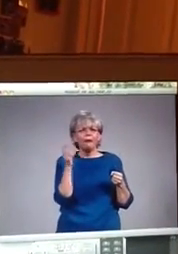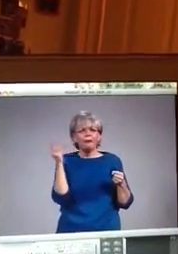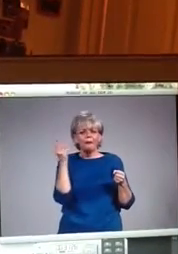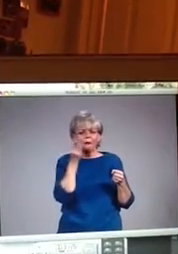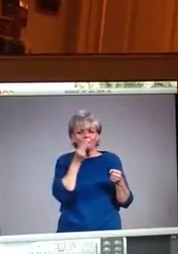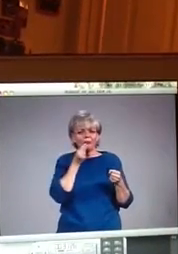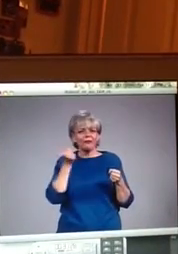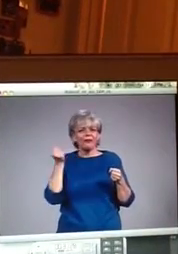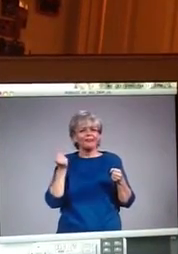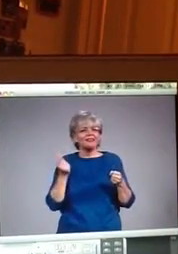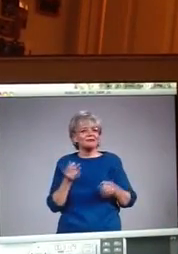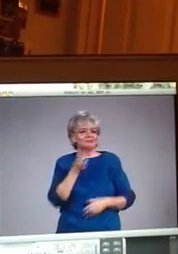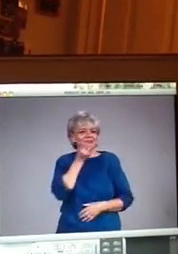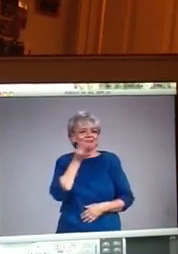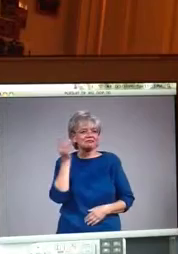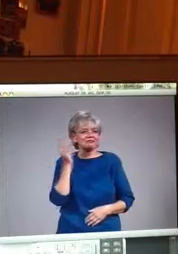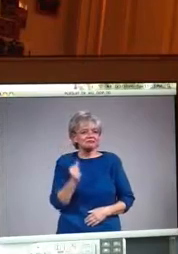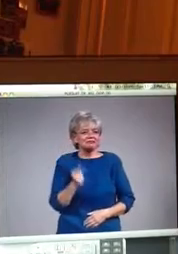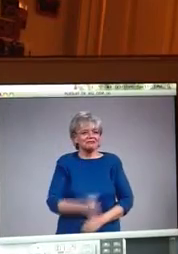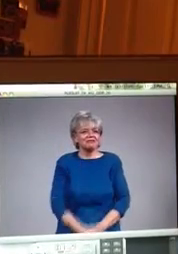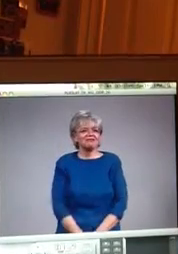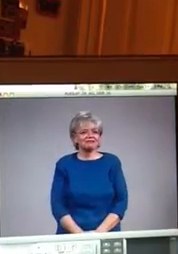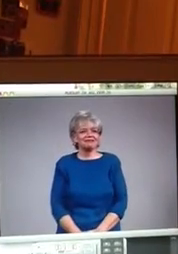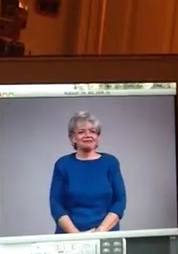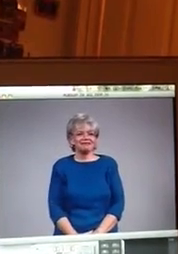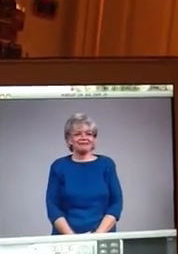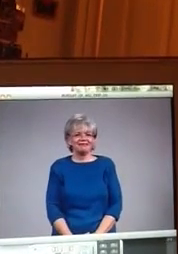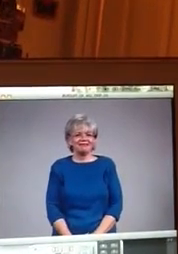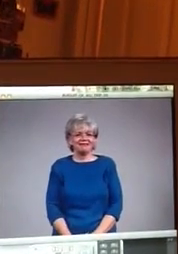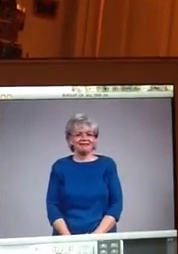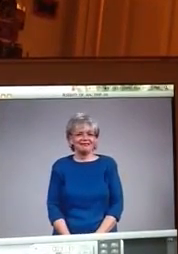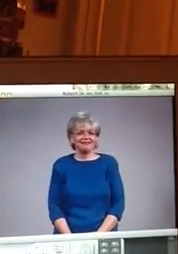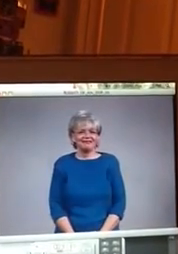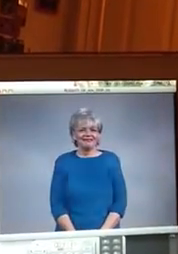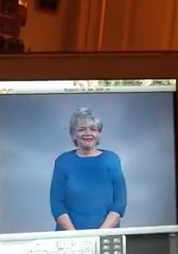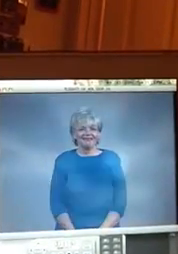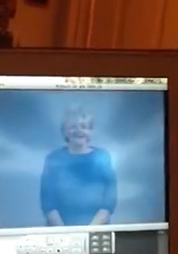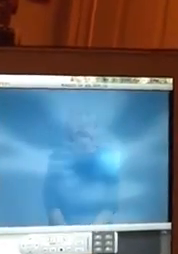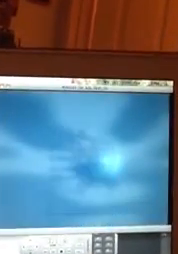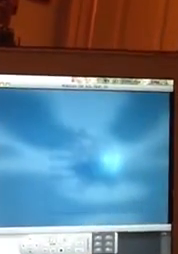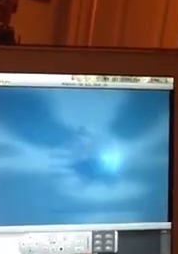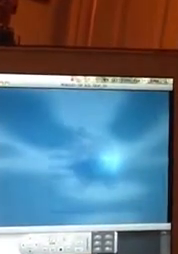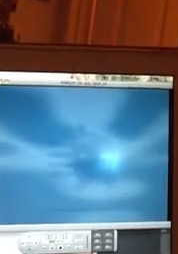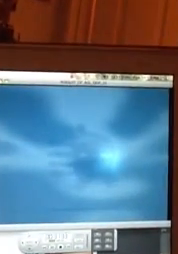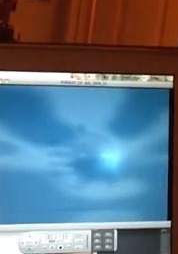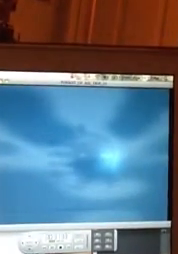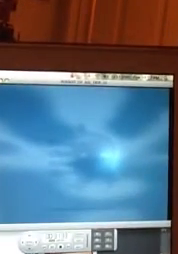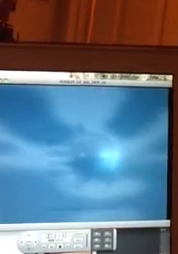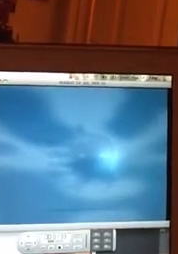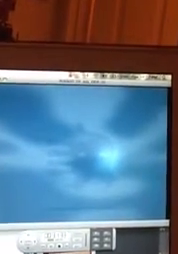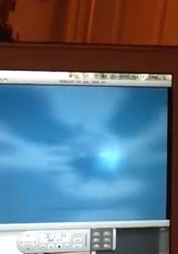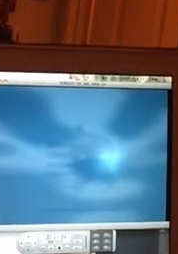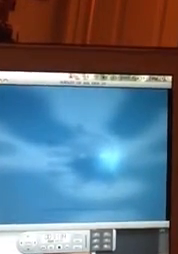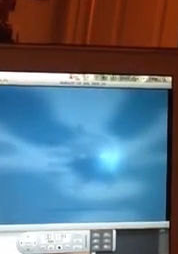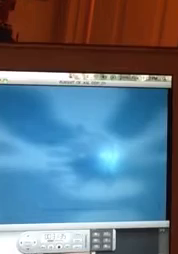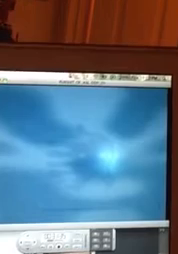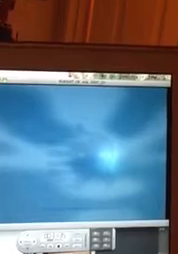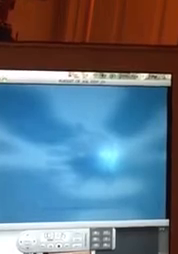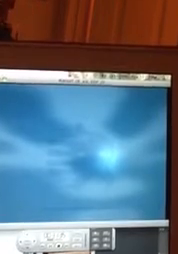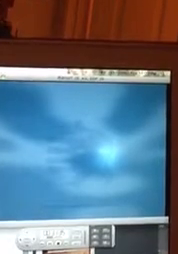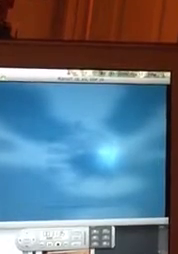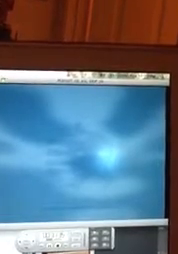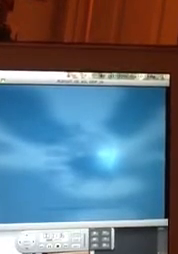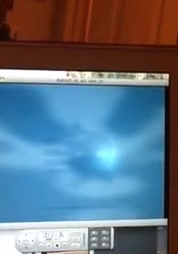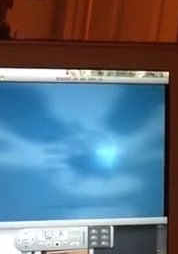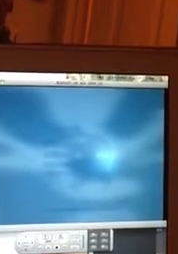And then, but when you eat it, it goes right back to the original sugar, right? Moisture, and it goes right back down to what that